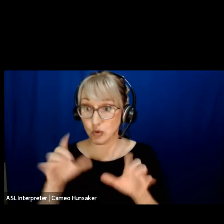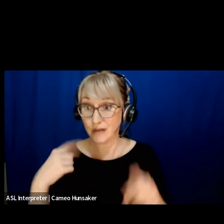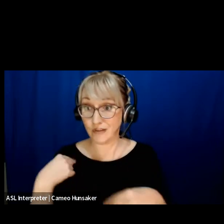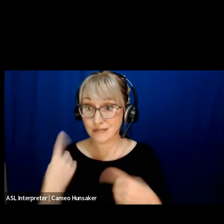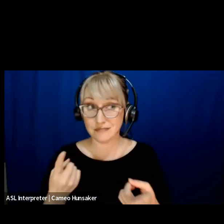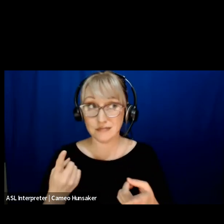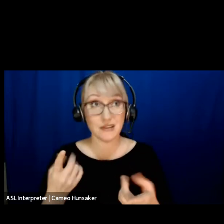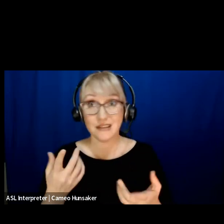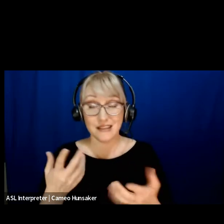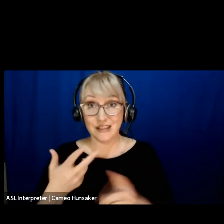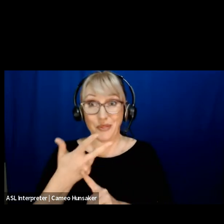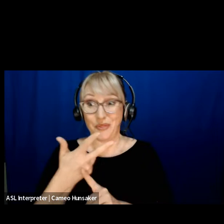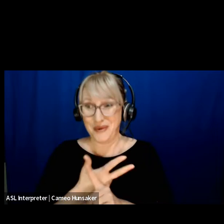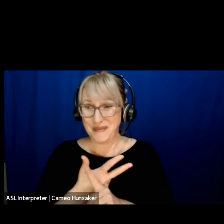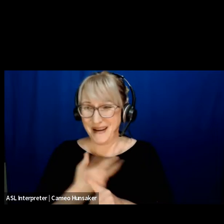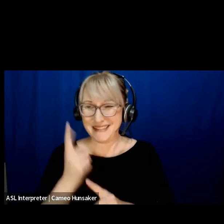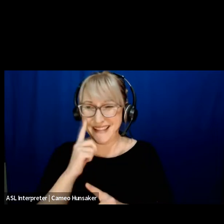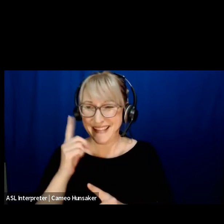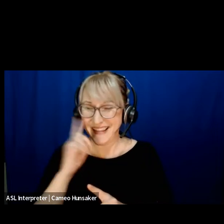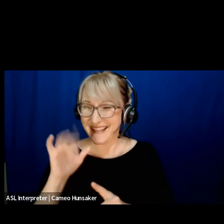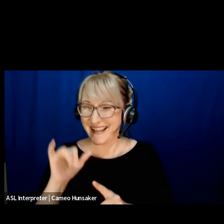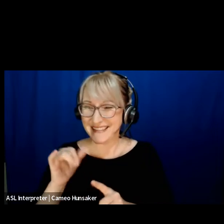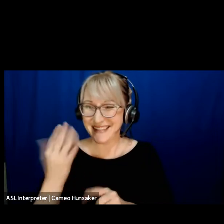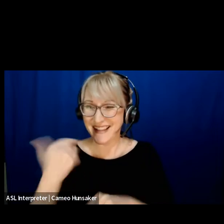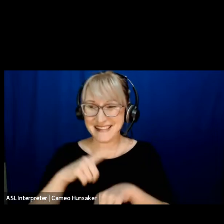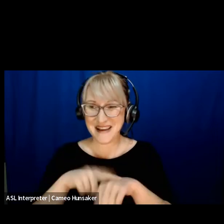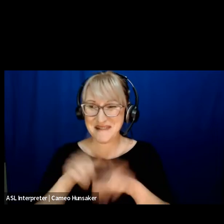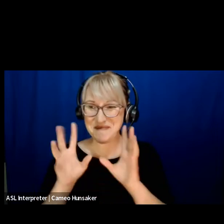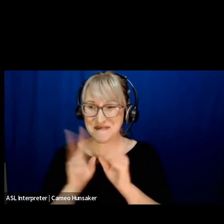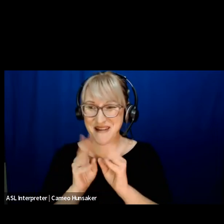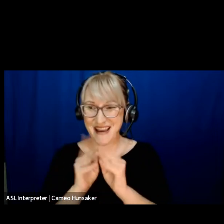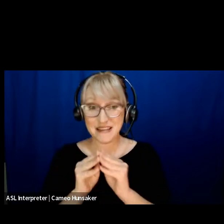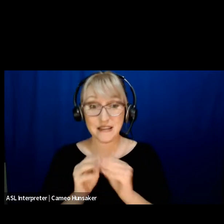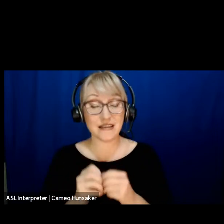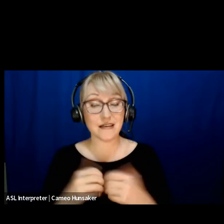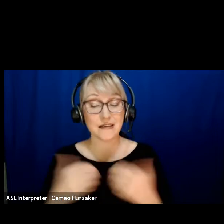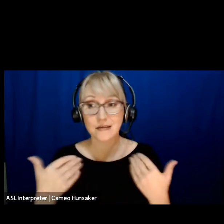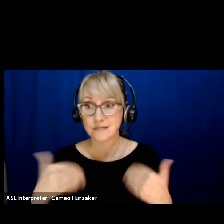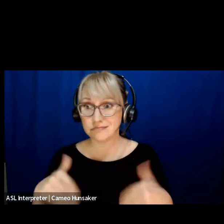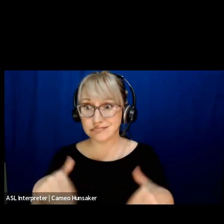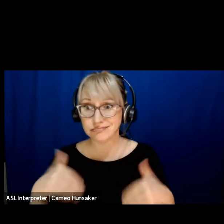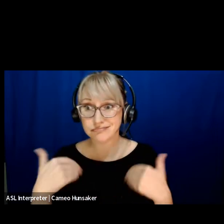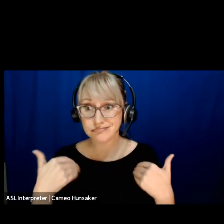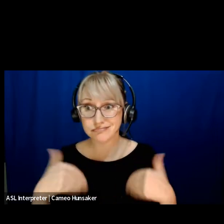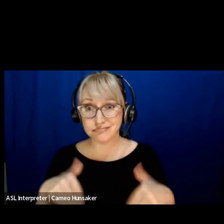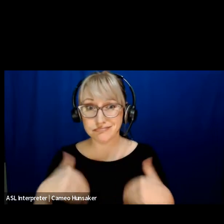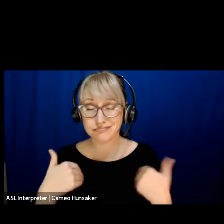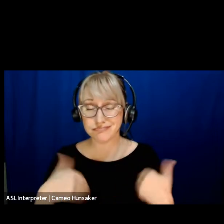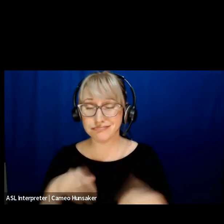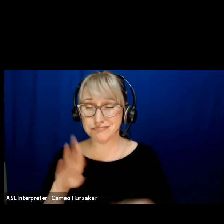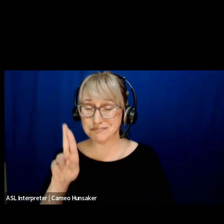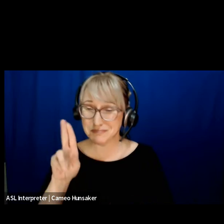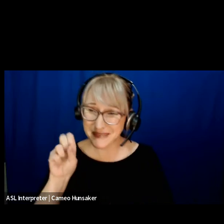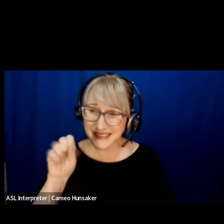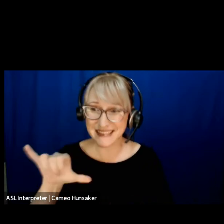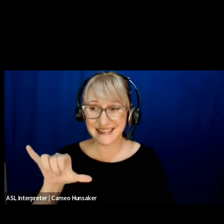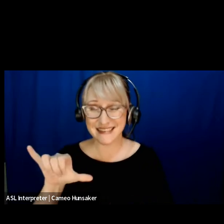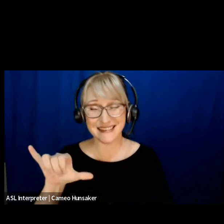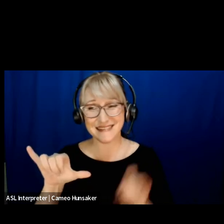3 months, I think, since we last saw each other. And it has been very busy.